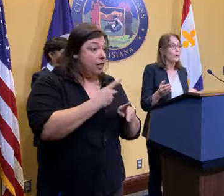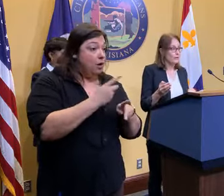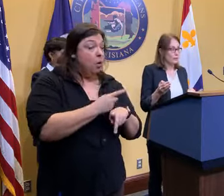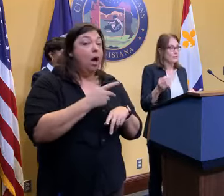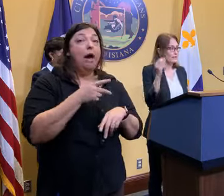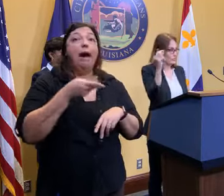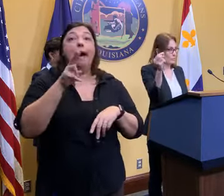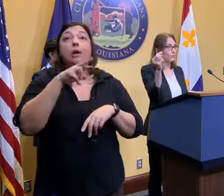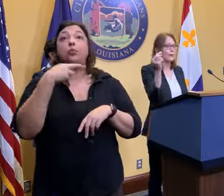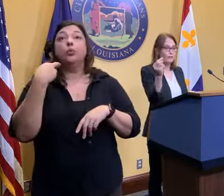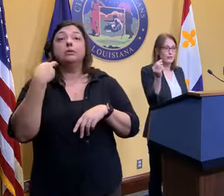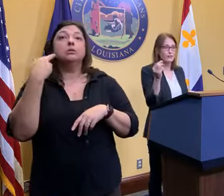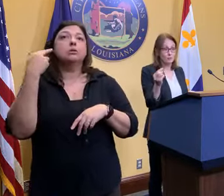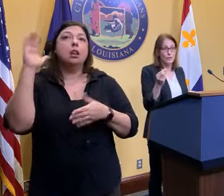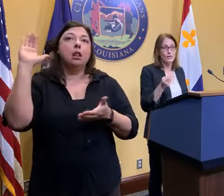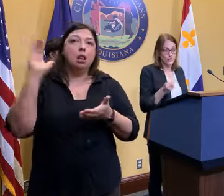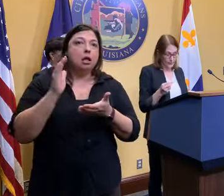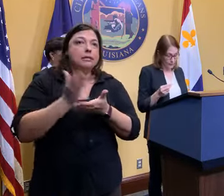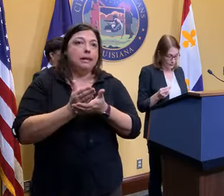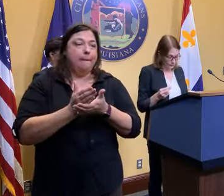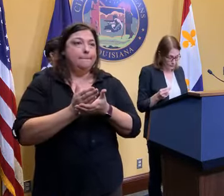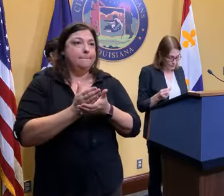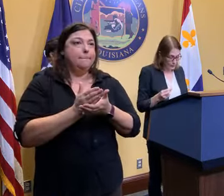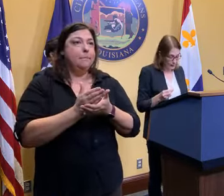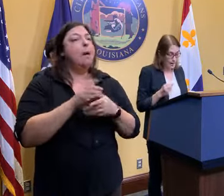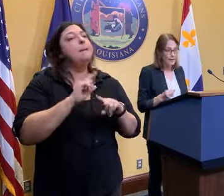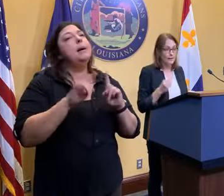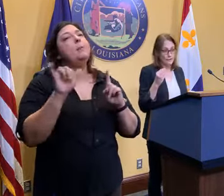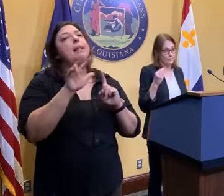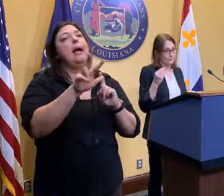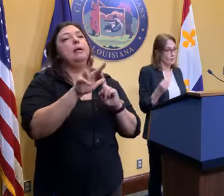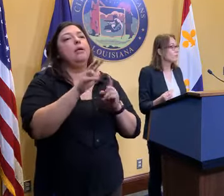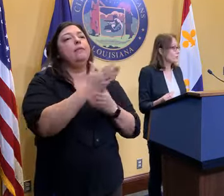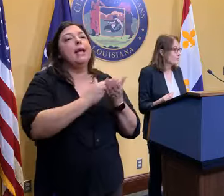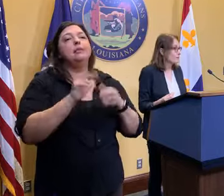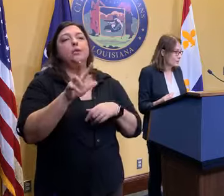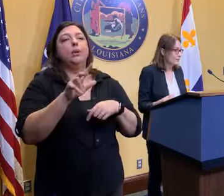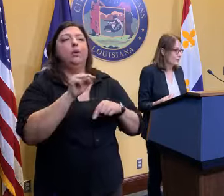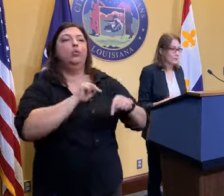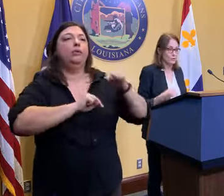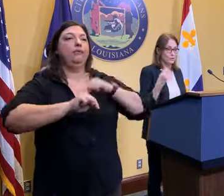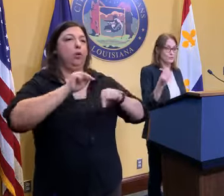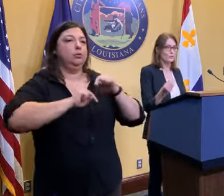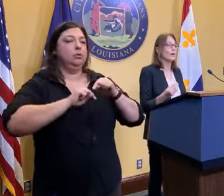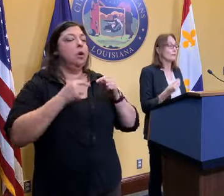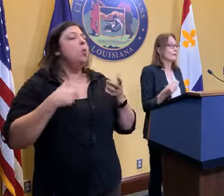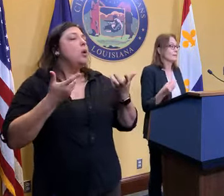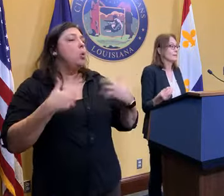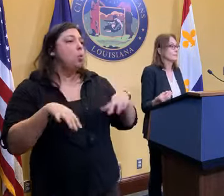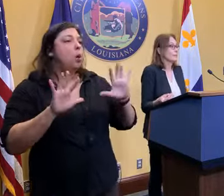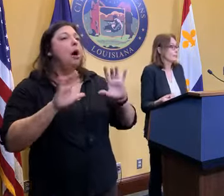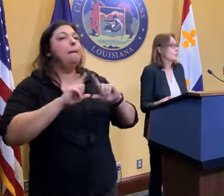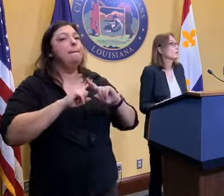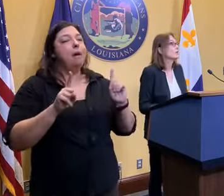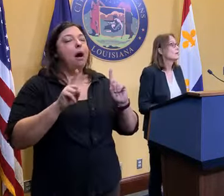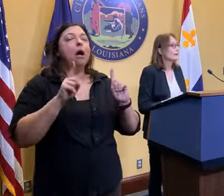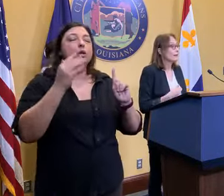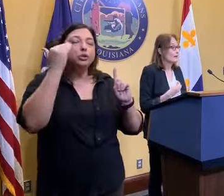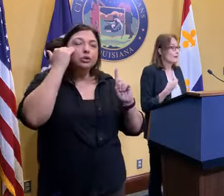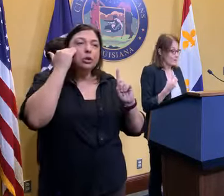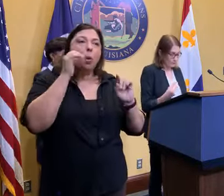lower priority, so sort of like phase 3 in reverse. Again, none of us wants to get there, but just so everyone has an